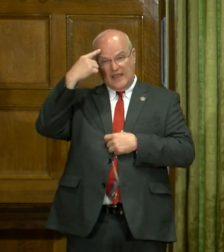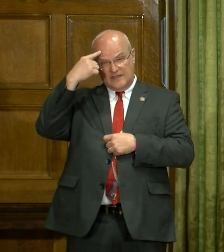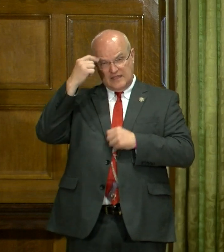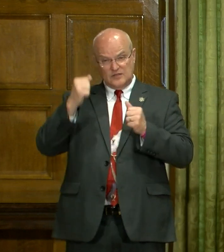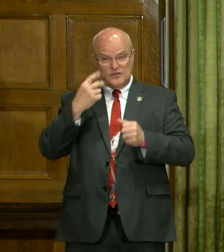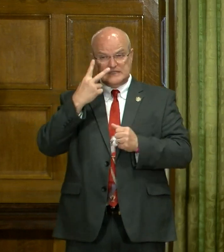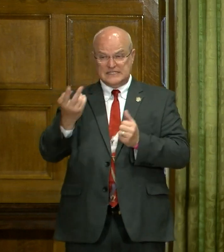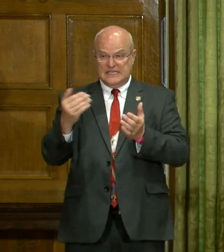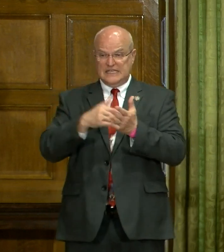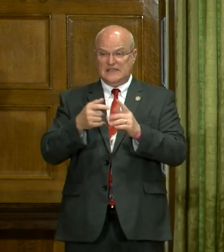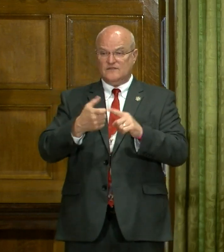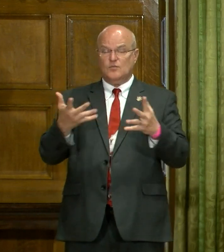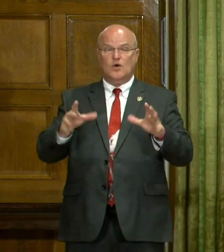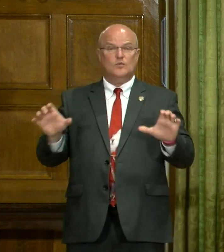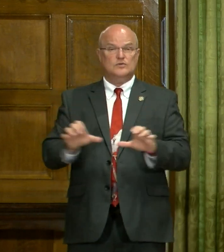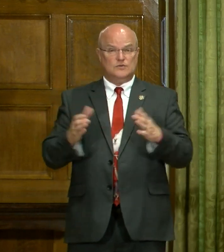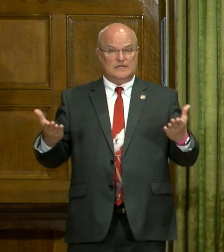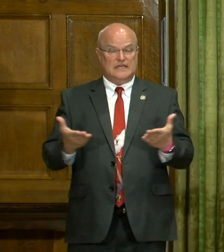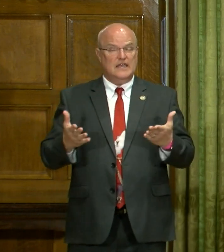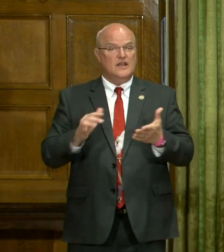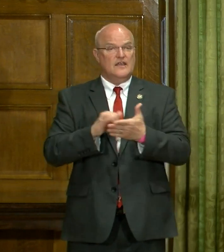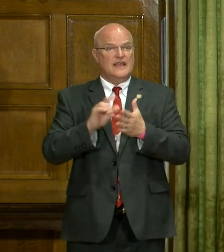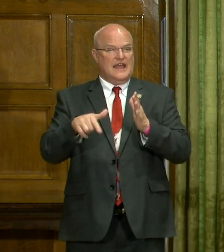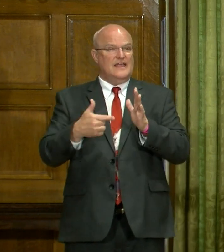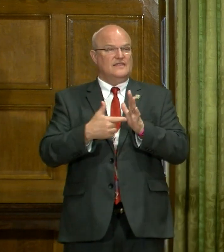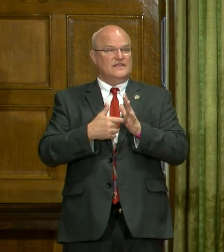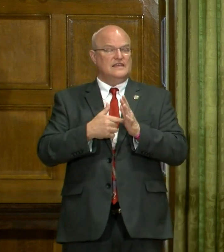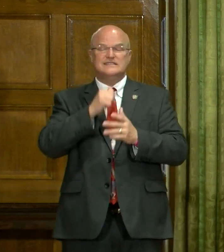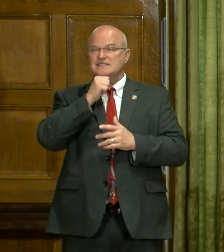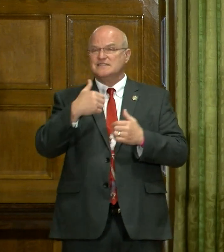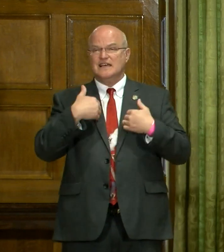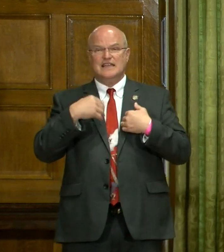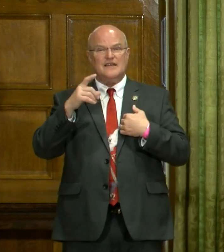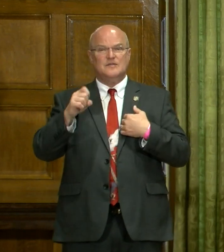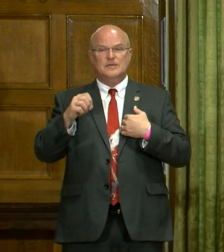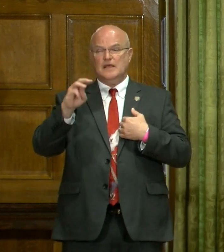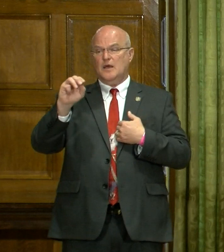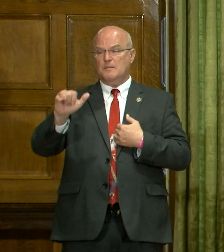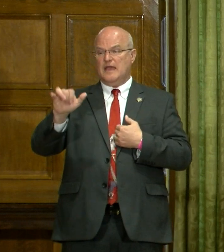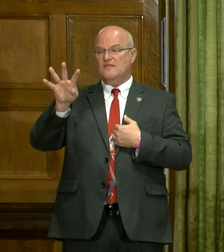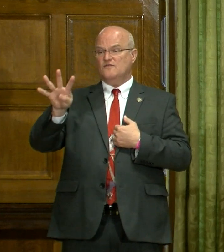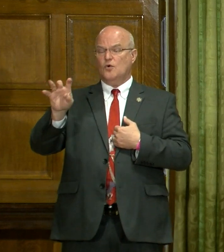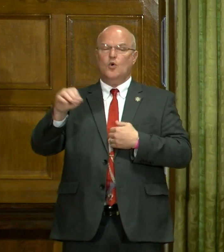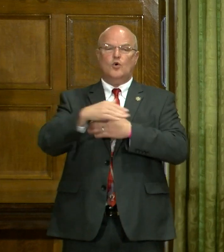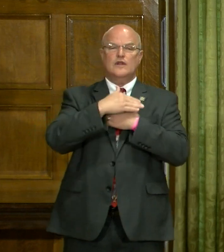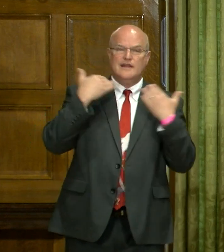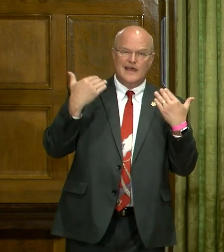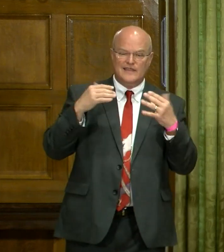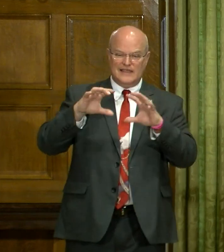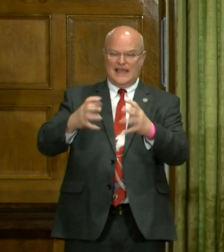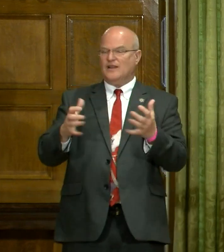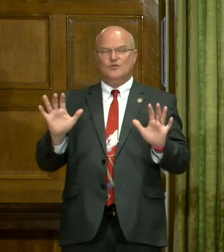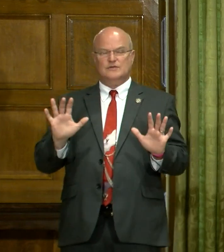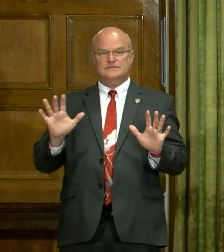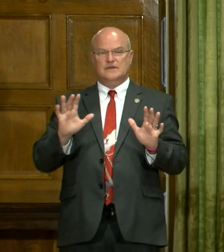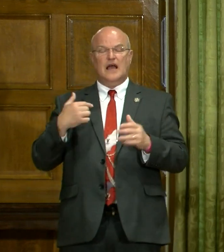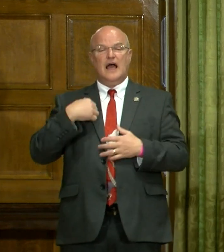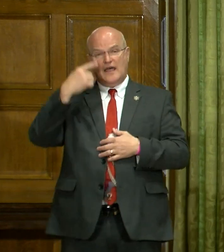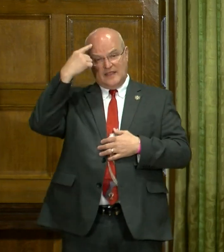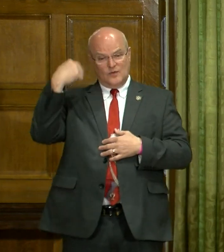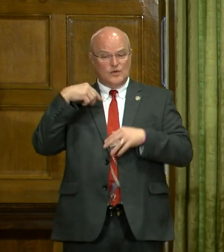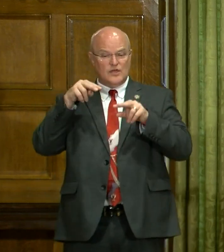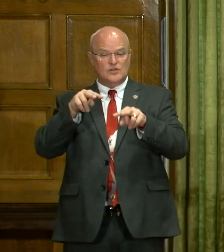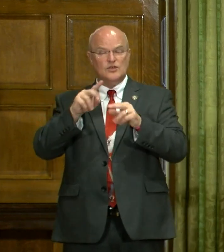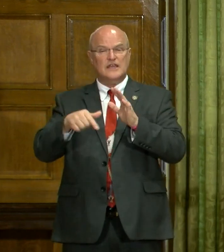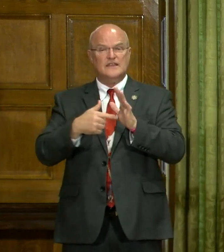can see, again, from what we're doing, that this does not have to be a May 4 or nothing category. I think we can